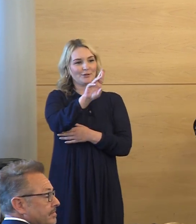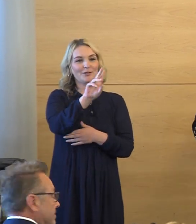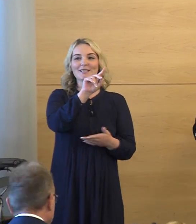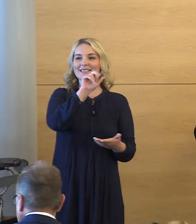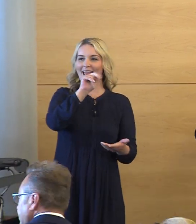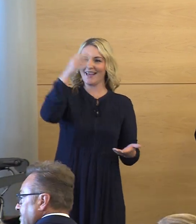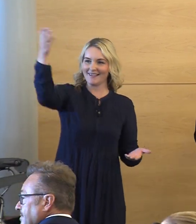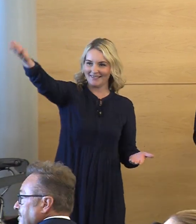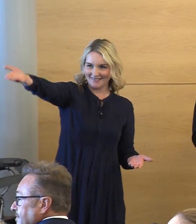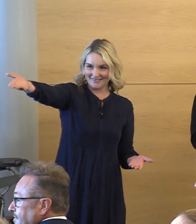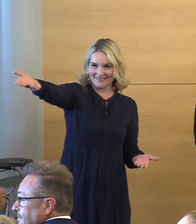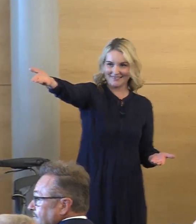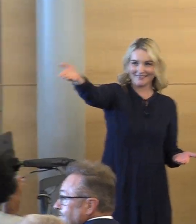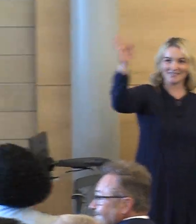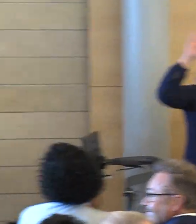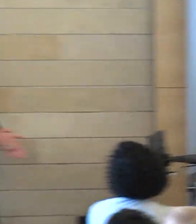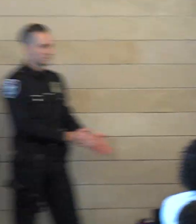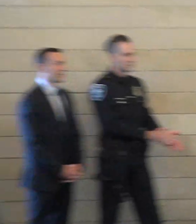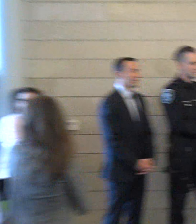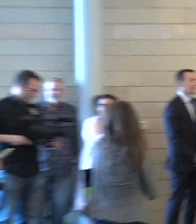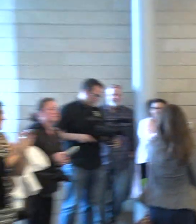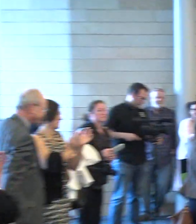here.